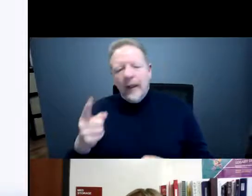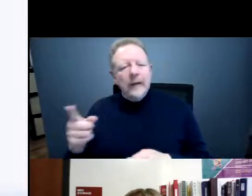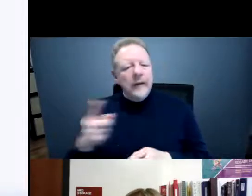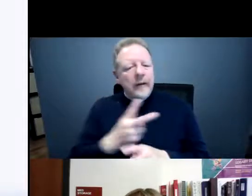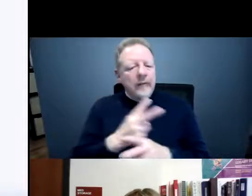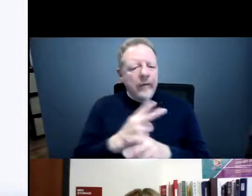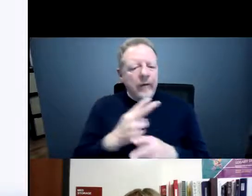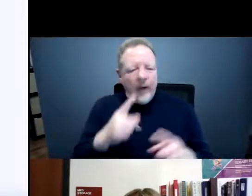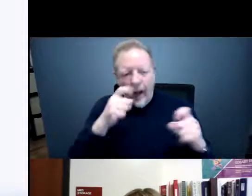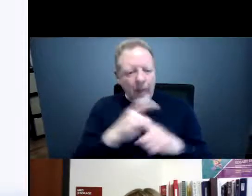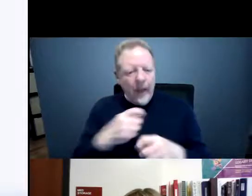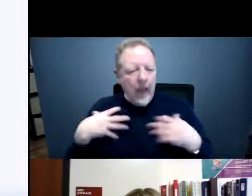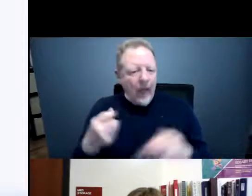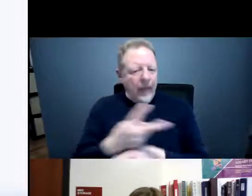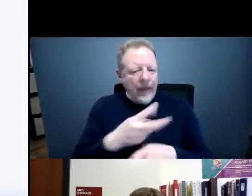to be able to navigate it independently.